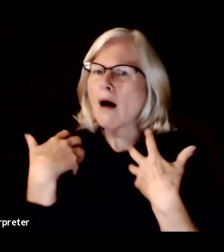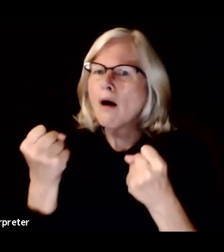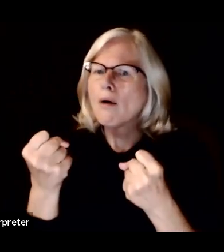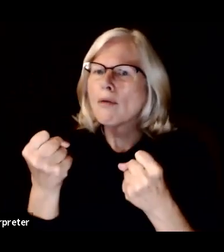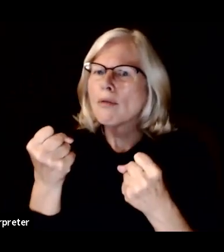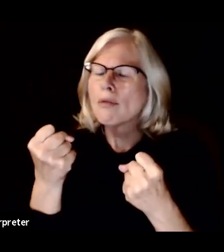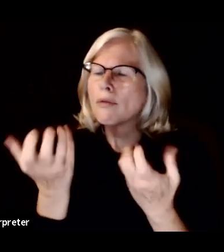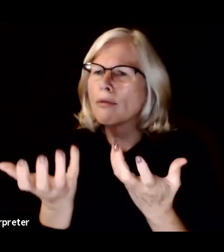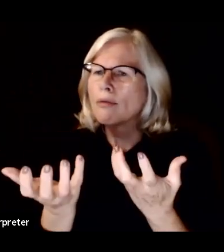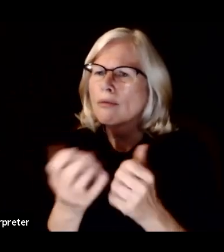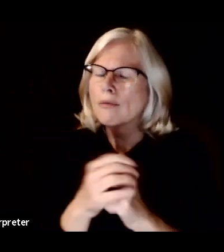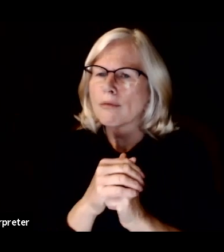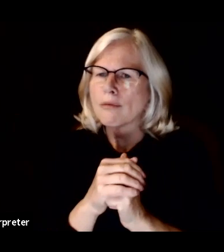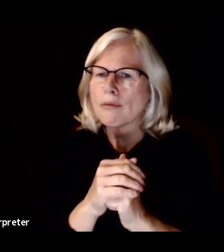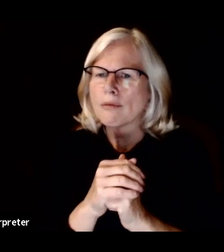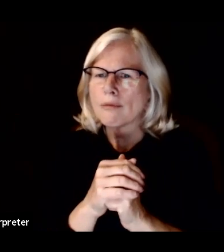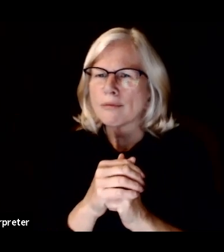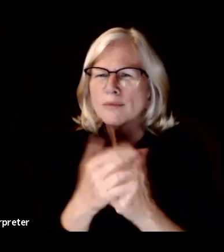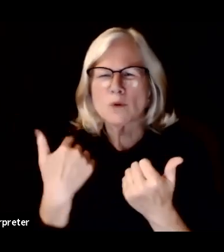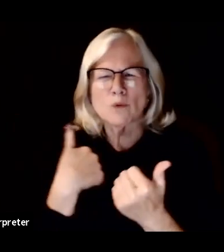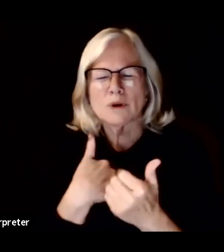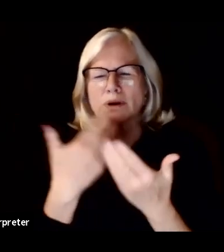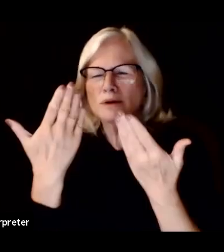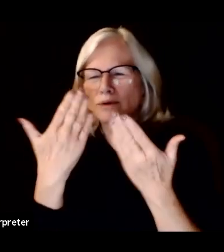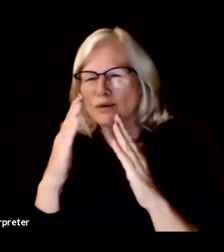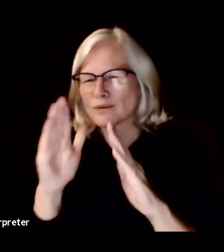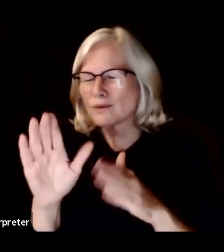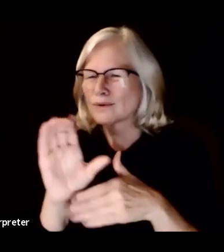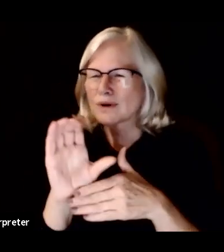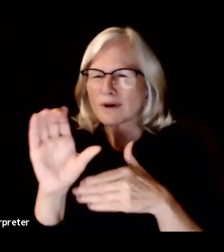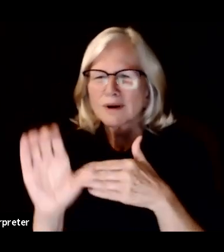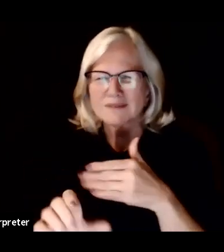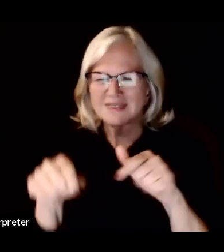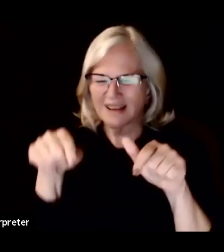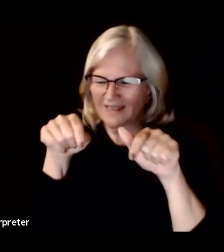And we just have to be aware.